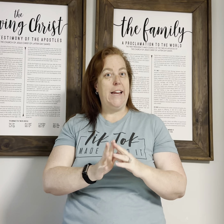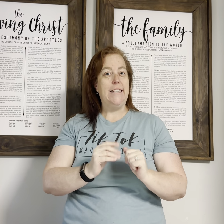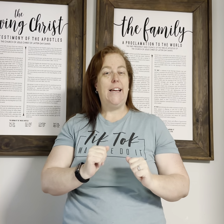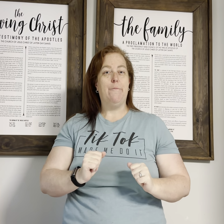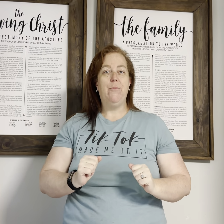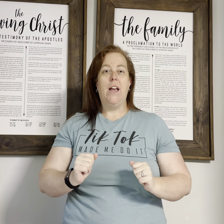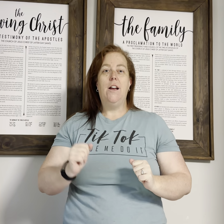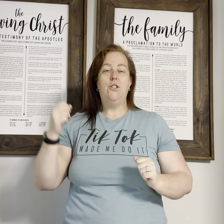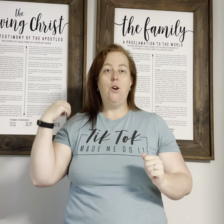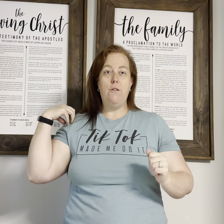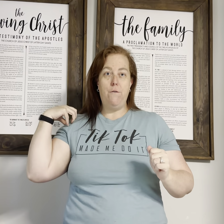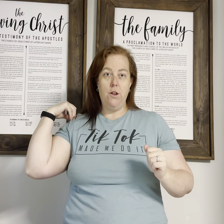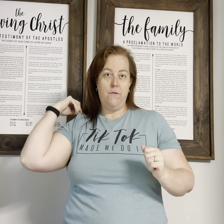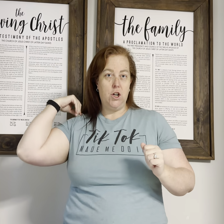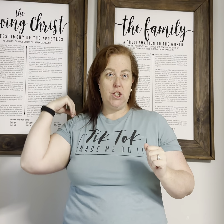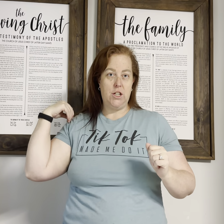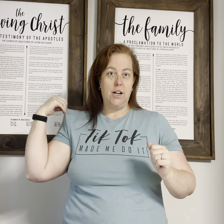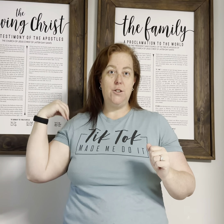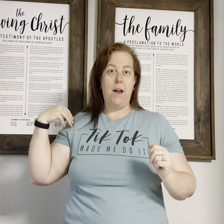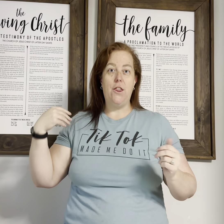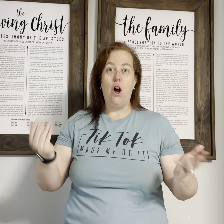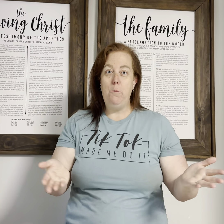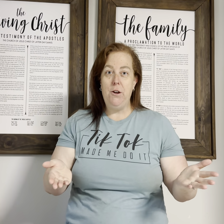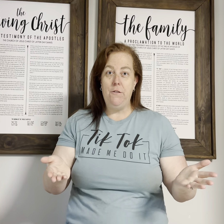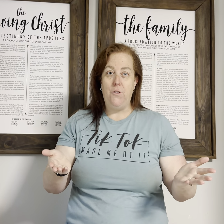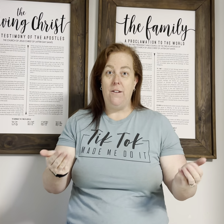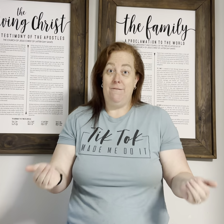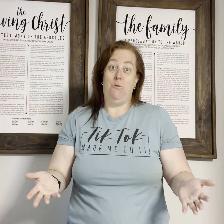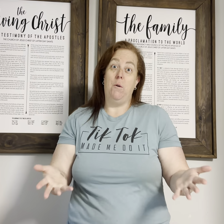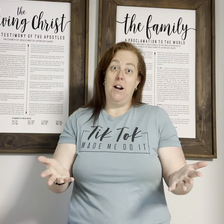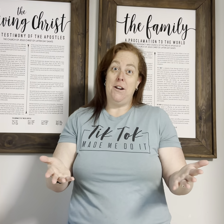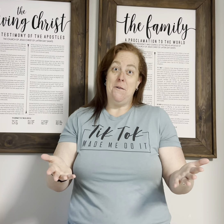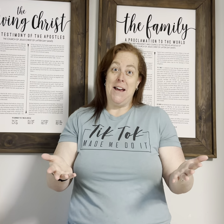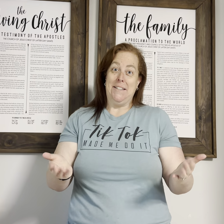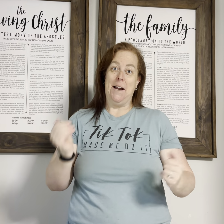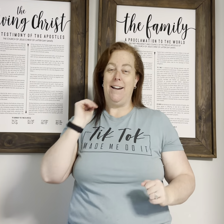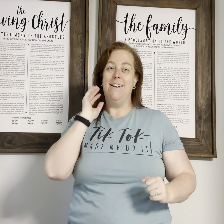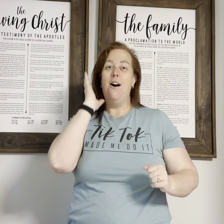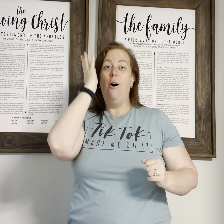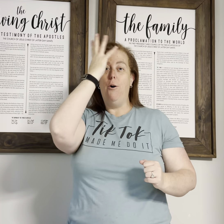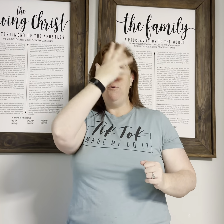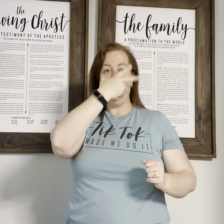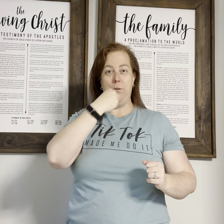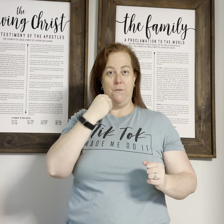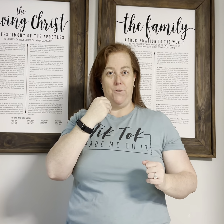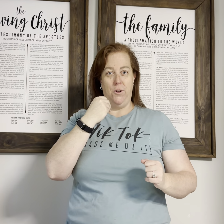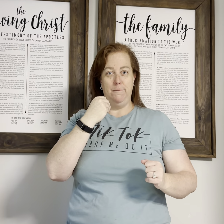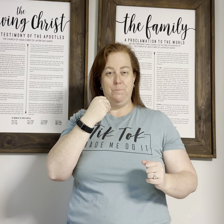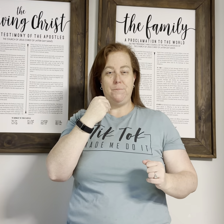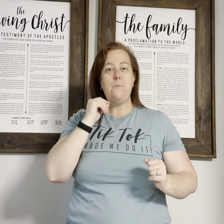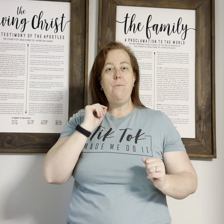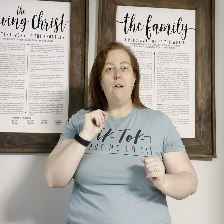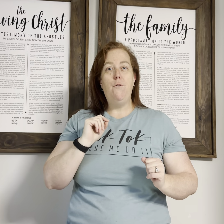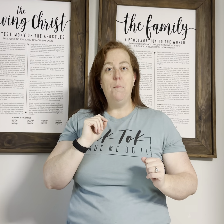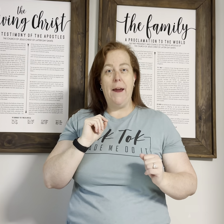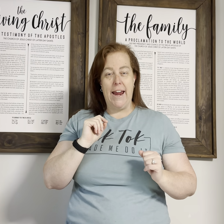easy. So the fourth verse starts with, "Oh beautiful." You already know that sign. O beautiful for